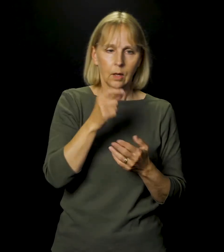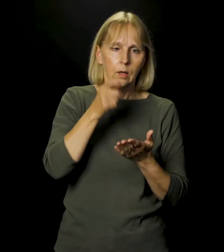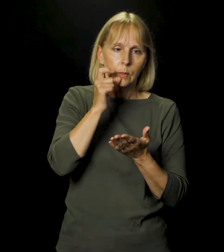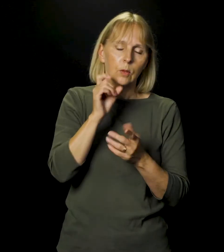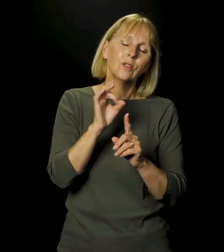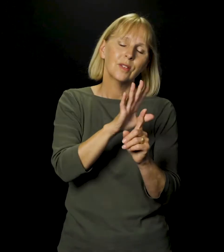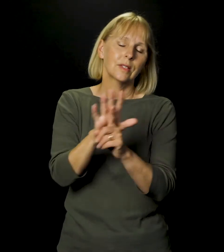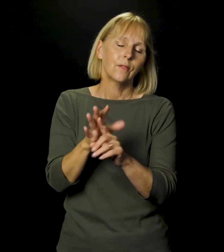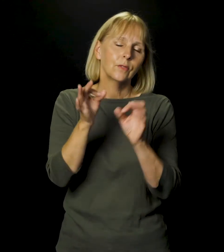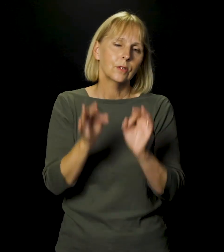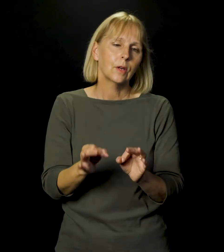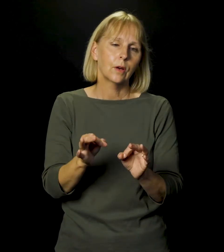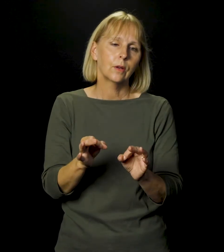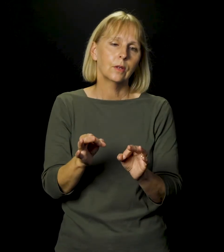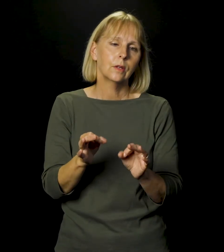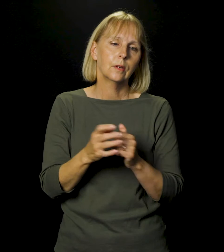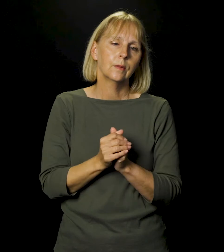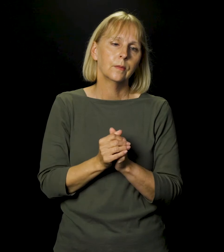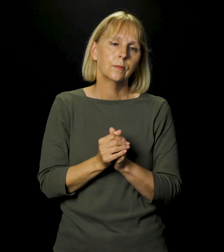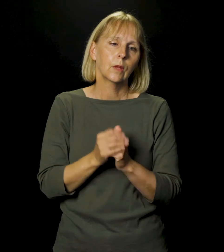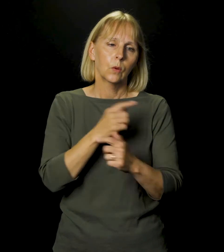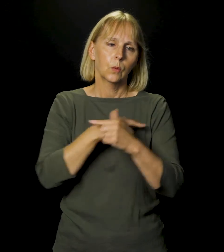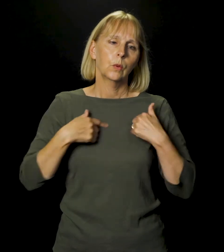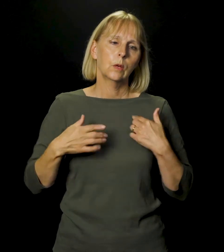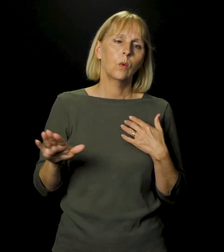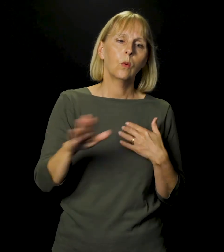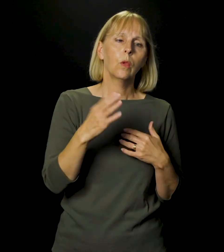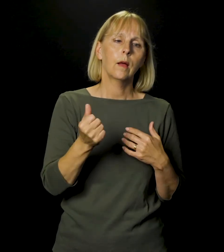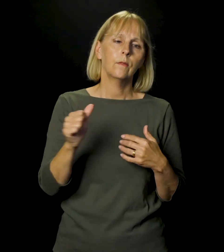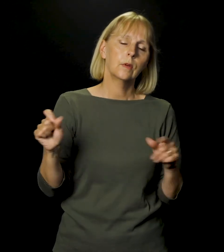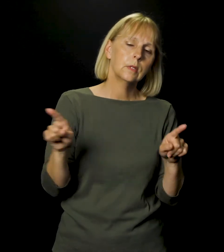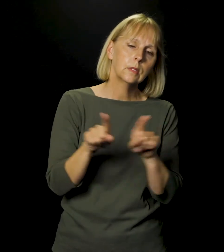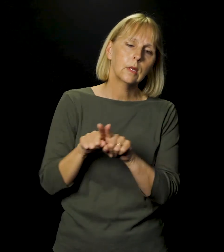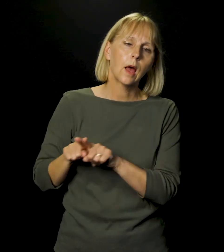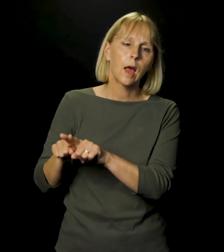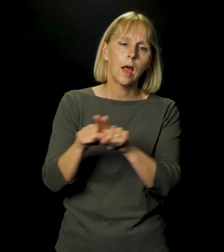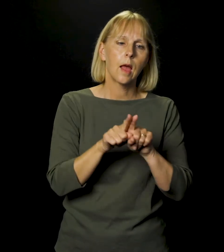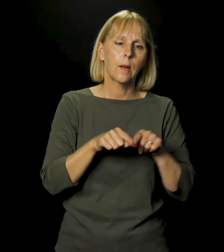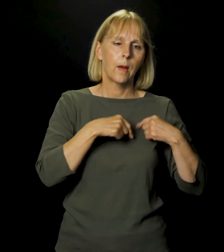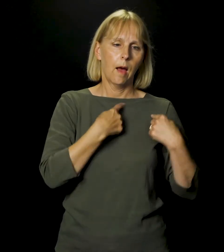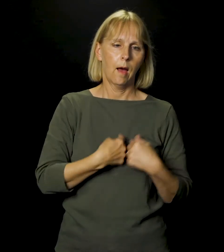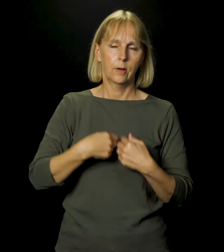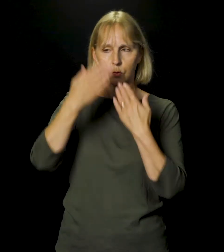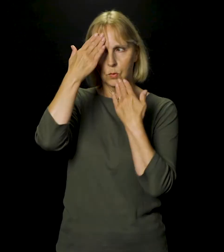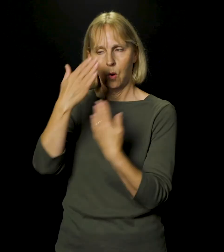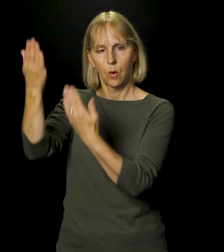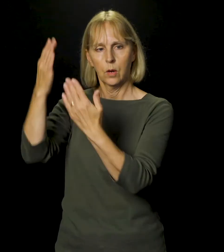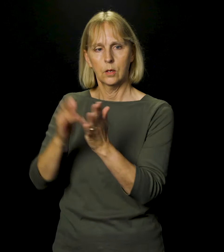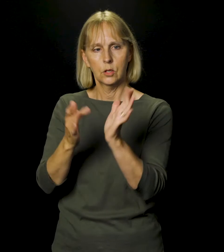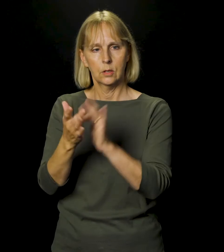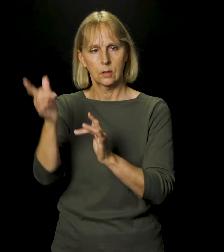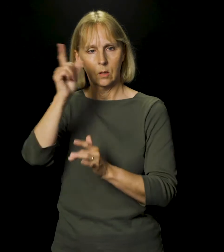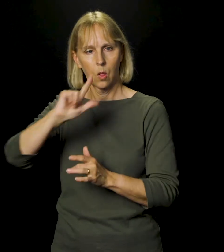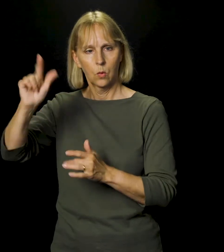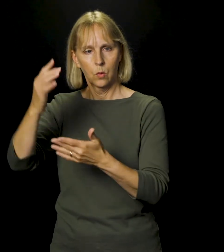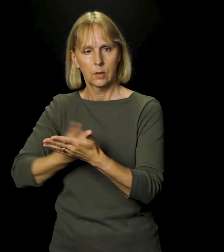we're dispersed and we still have the same heart, we're honouring Jesus as our Lord and Saviour. So can I pray before we